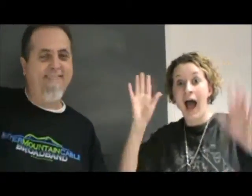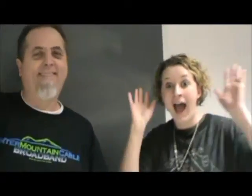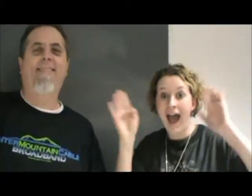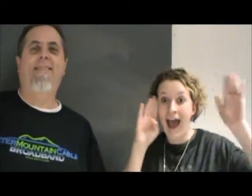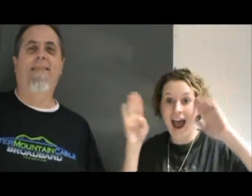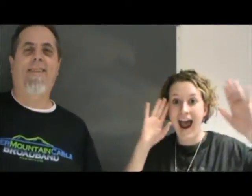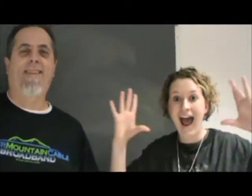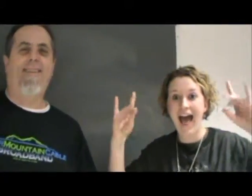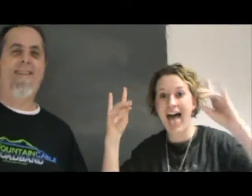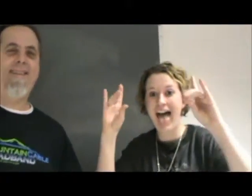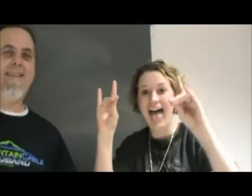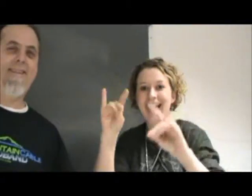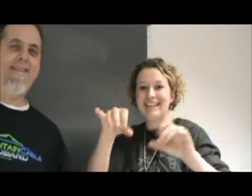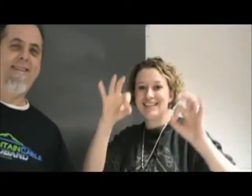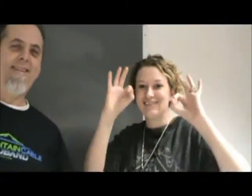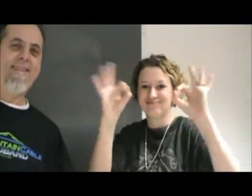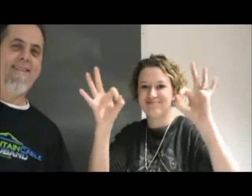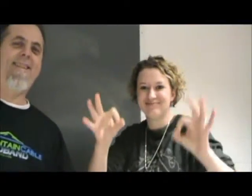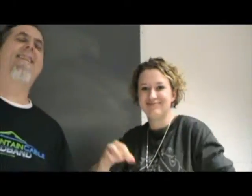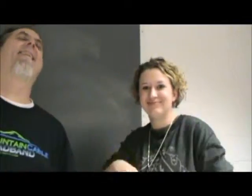that. I'll be that.